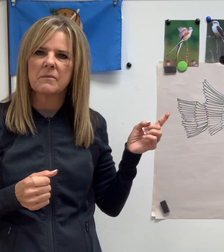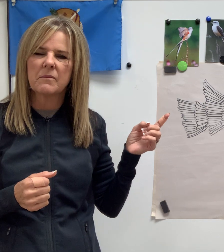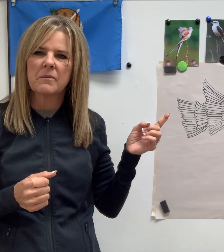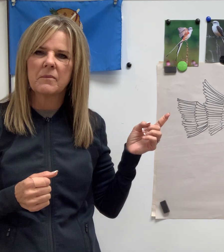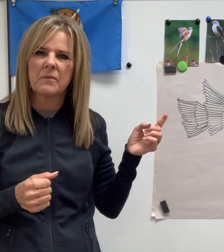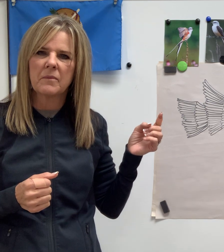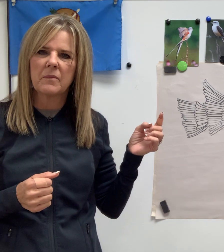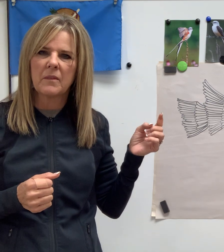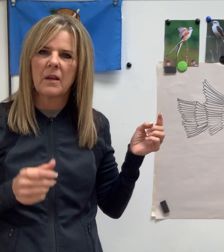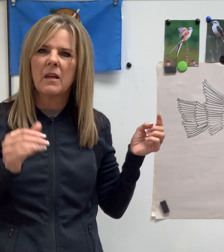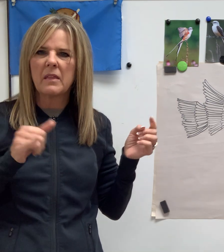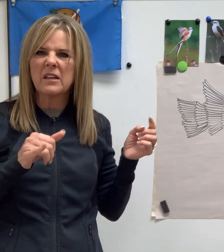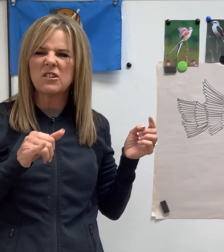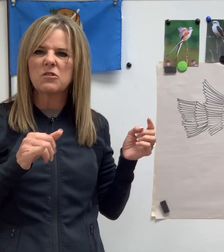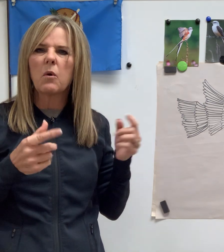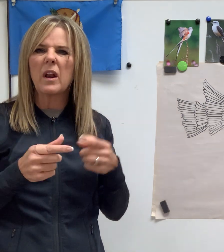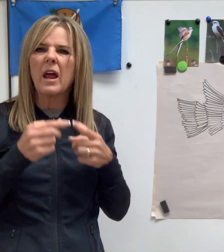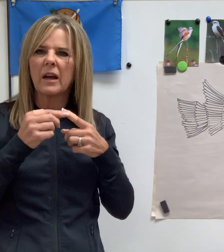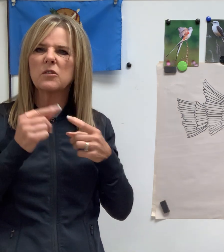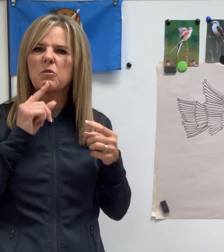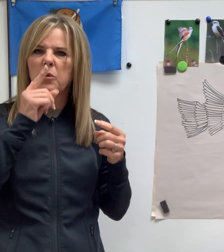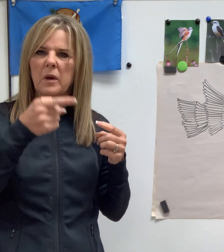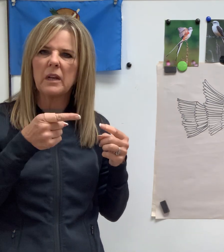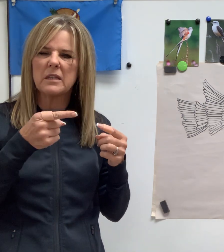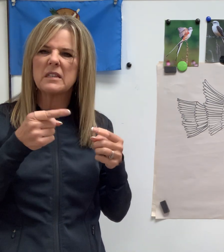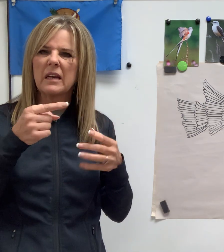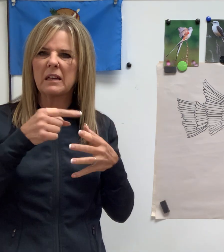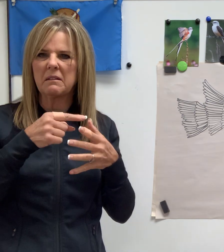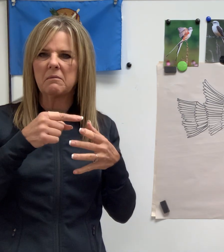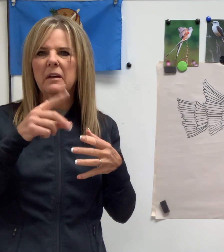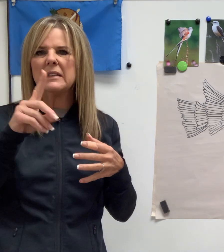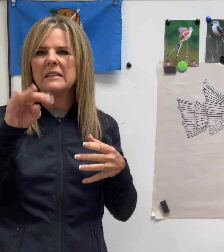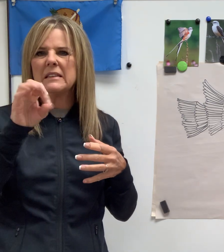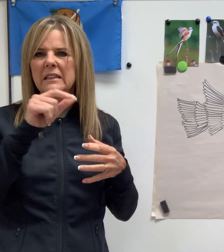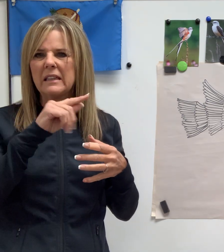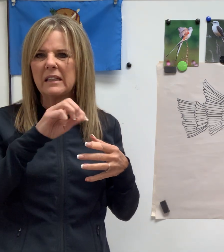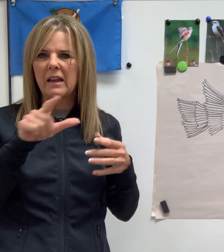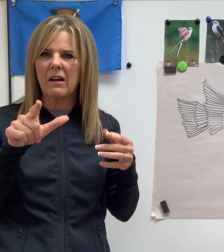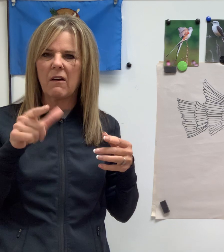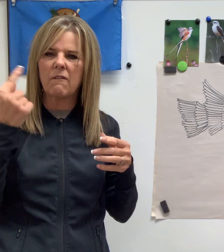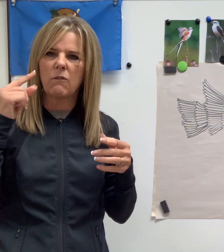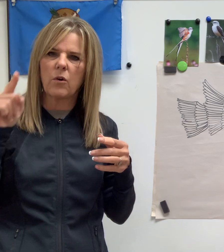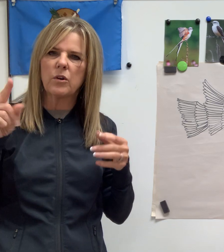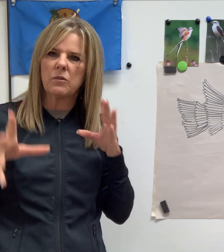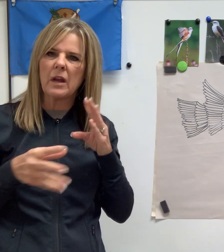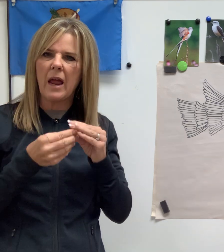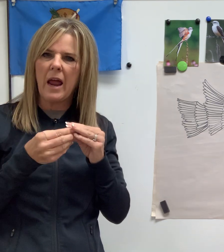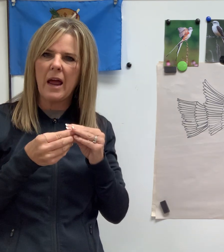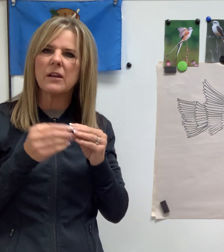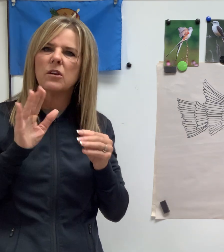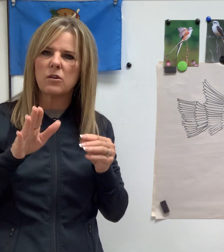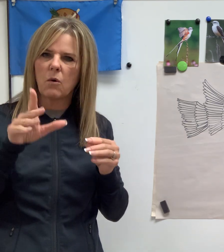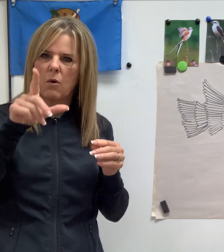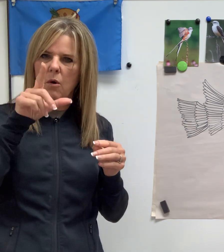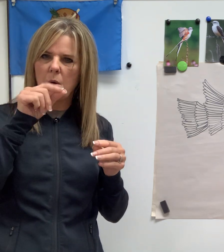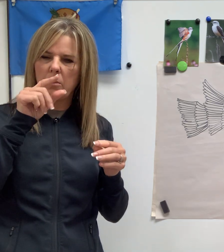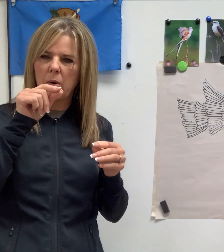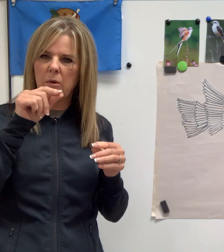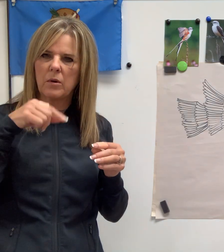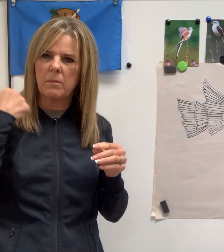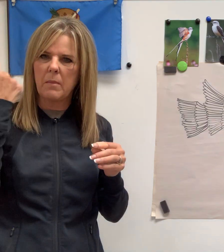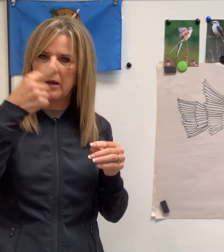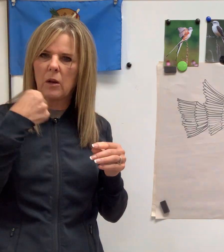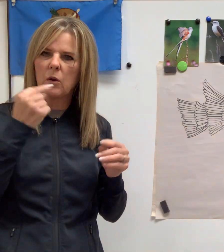touches. So that's just sort of an extra realistic detail for you oldest warriors to add to your Scissortail Flycatcher to make it look